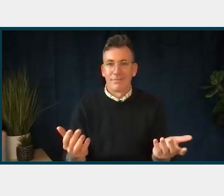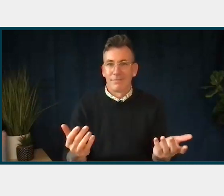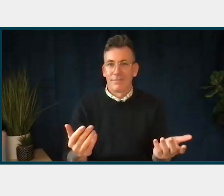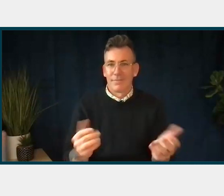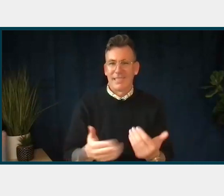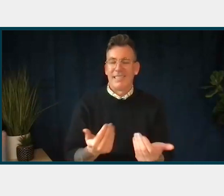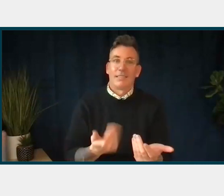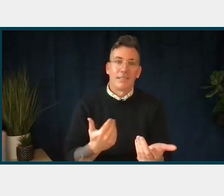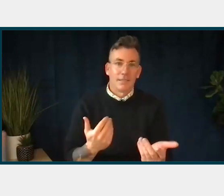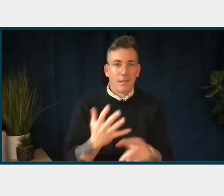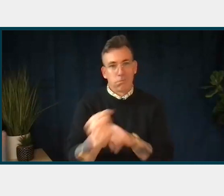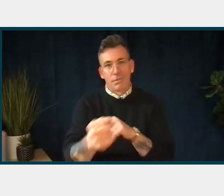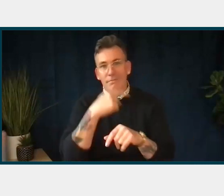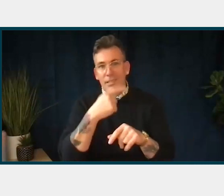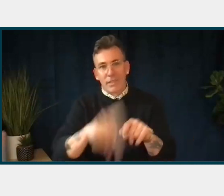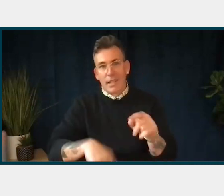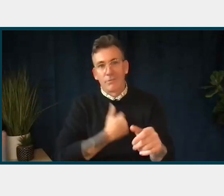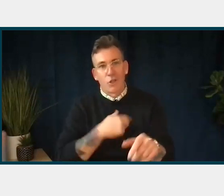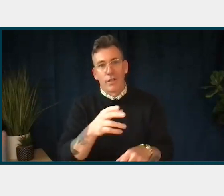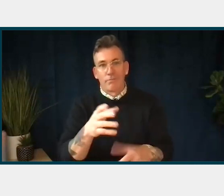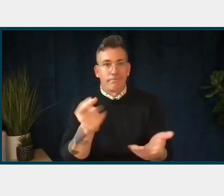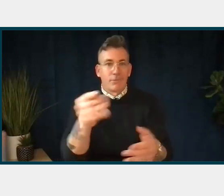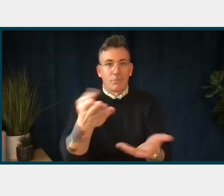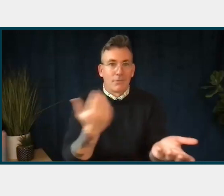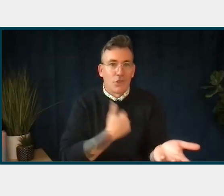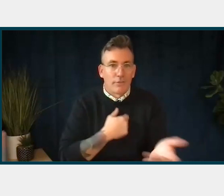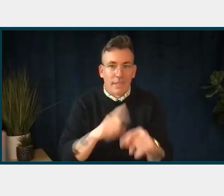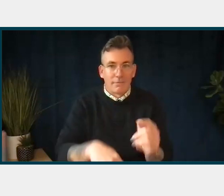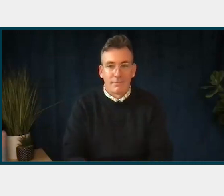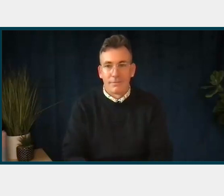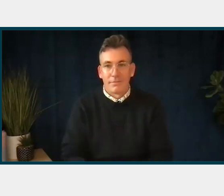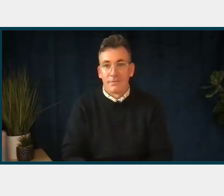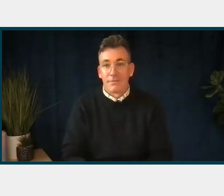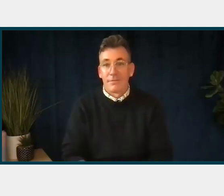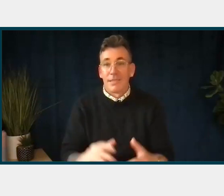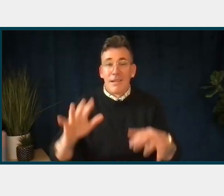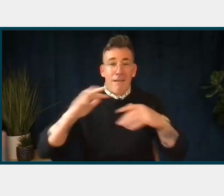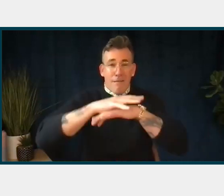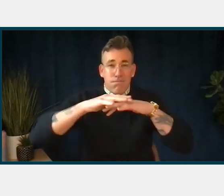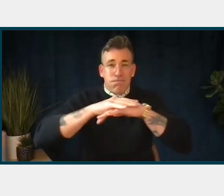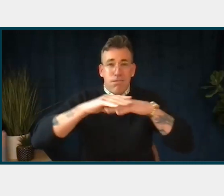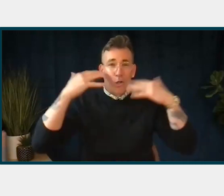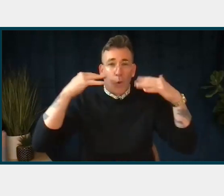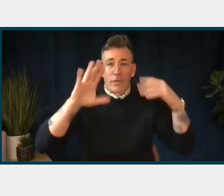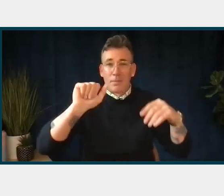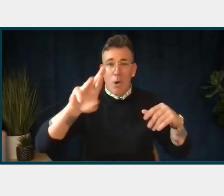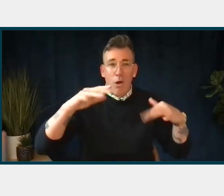way. It's easy. We can communicate underwater. It's so easy. Hearing folks, you can't do it. Sorry, but you can,